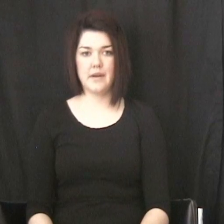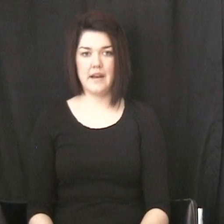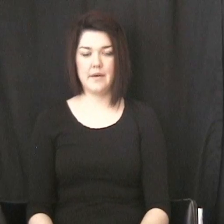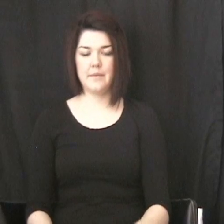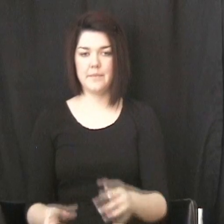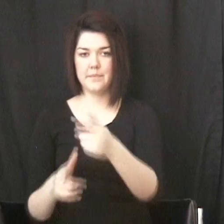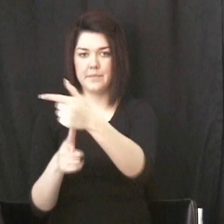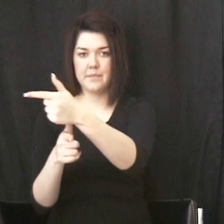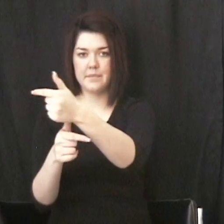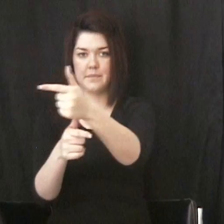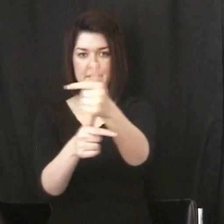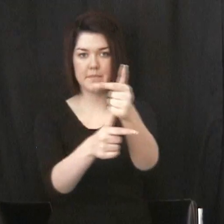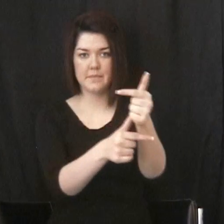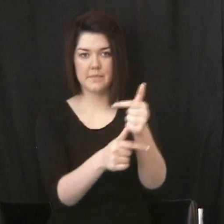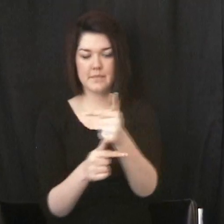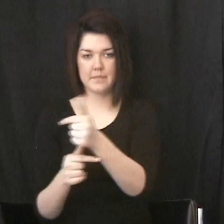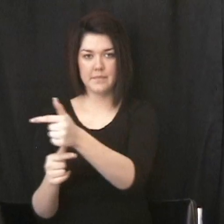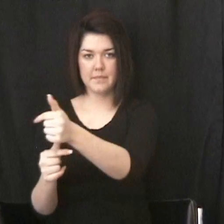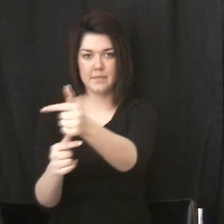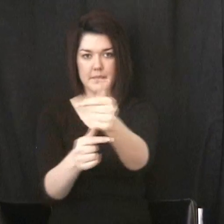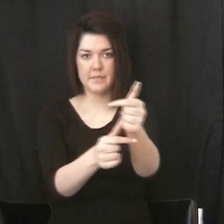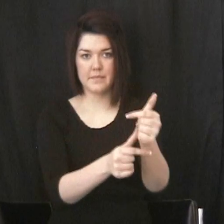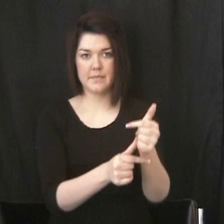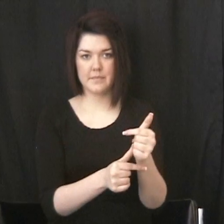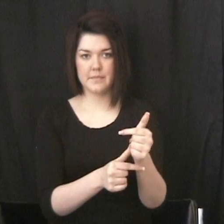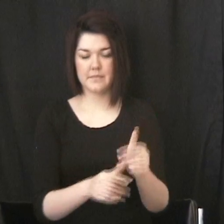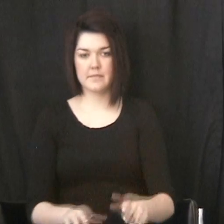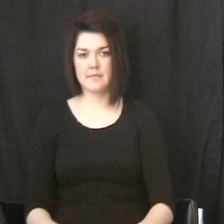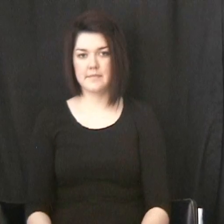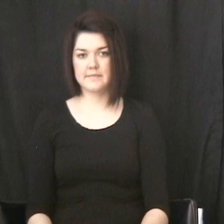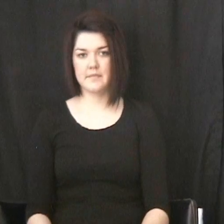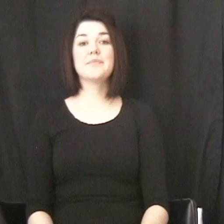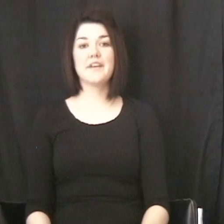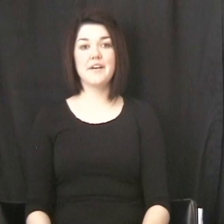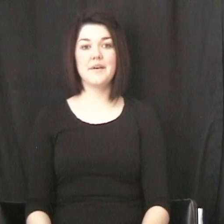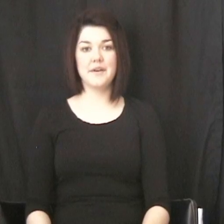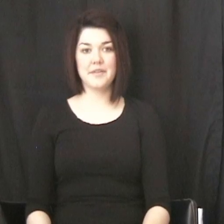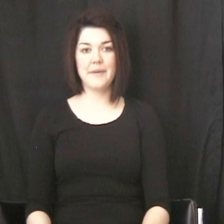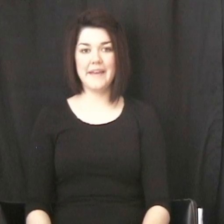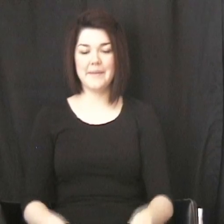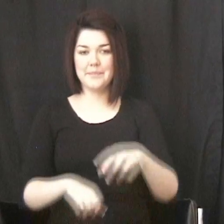tornado, earthquake,